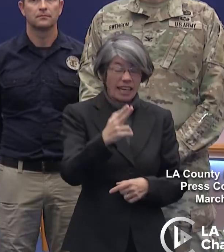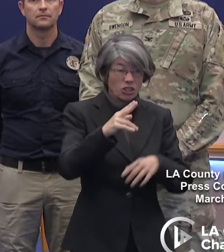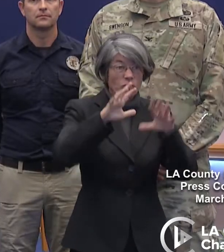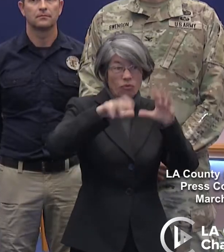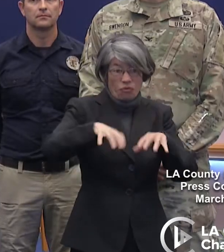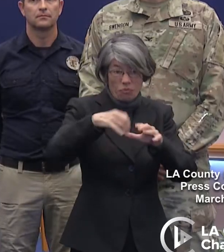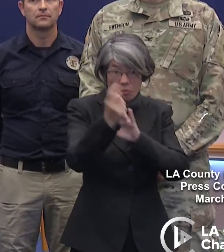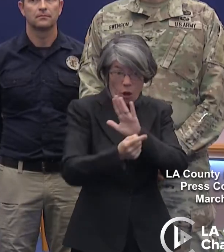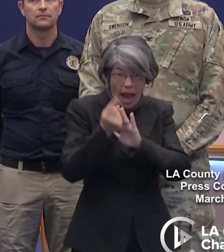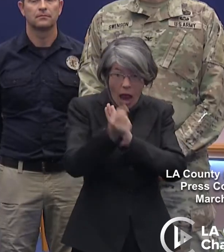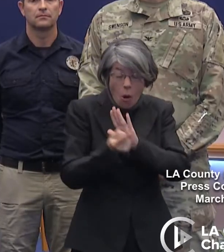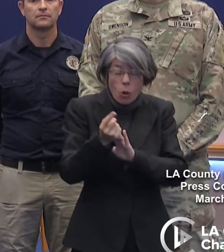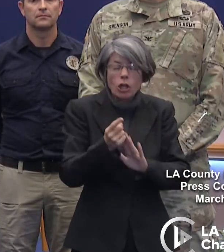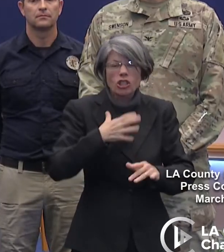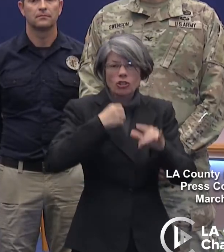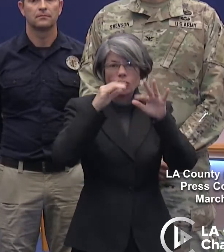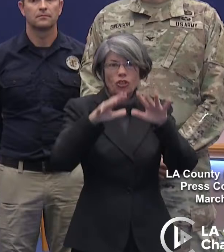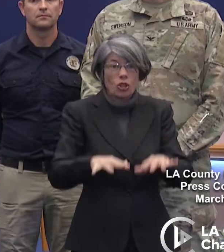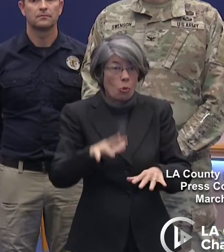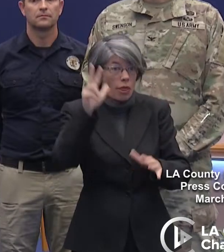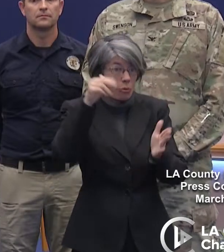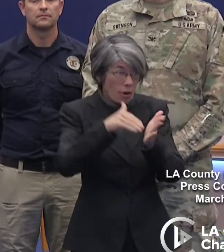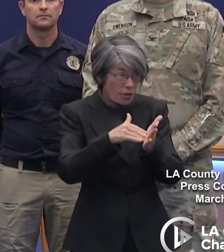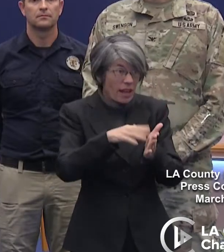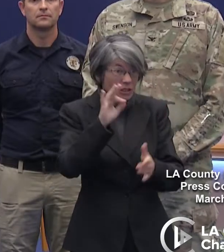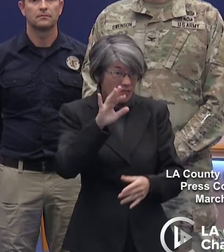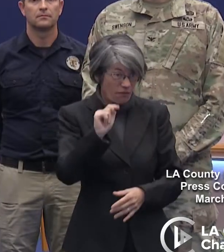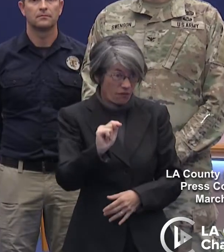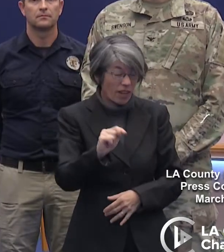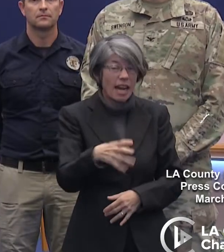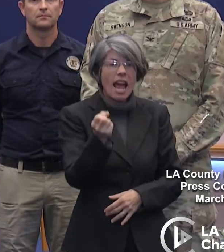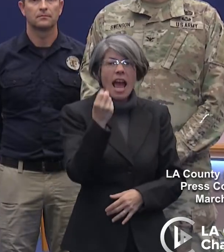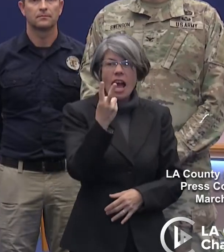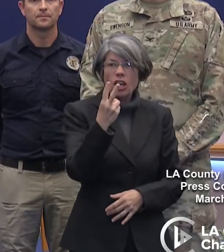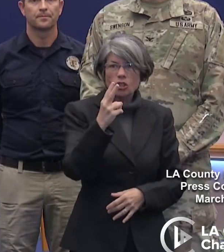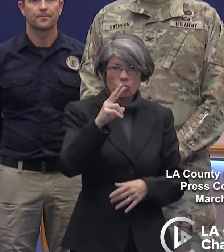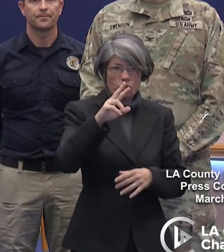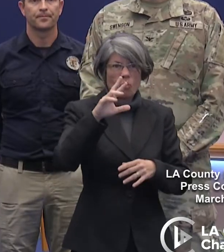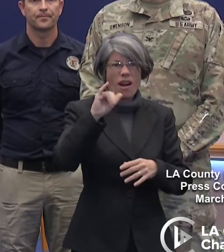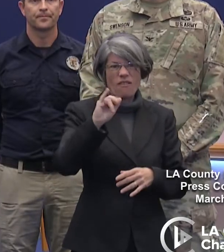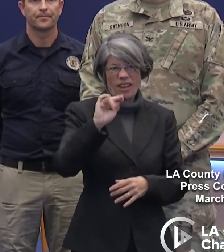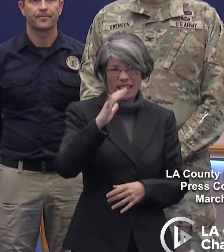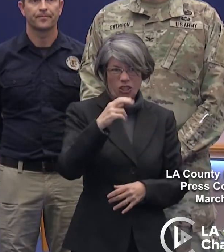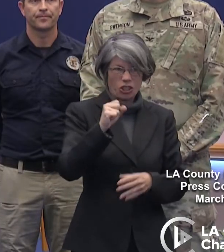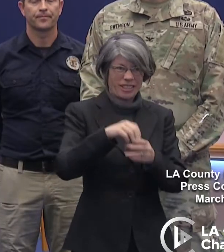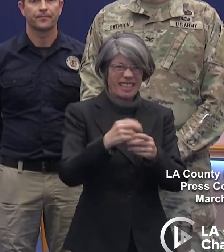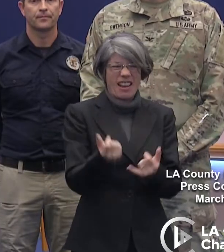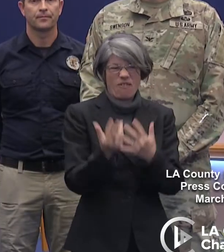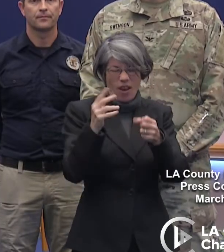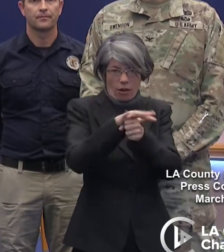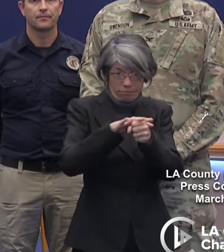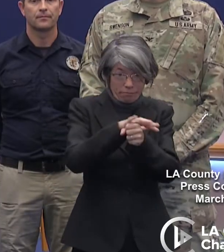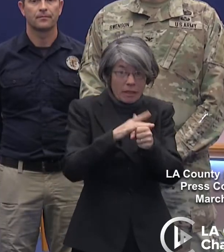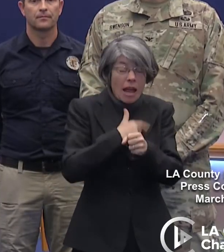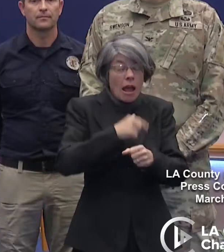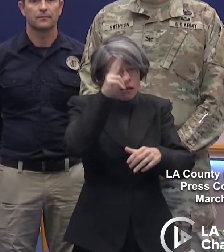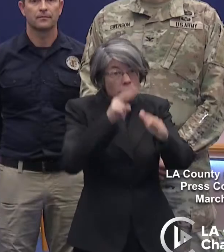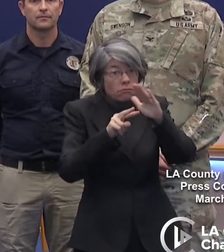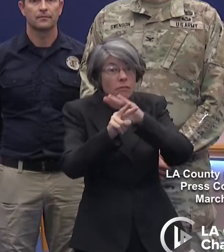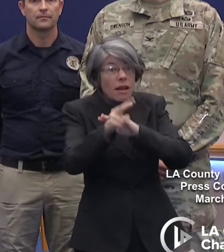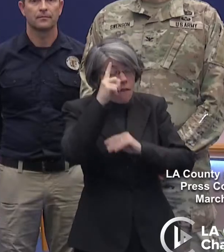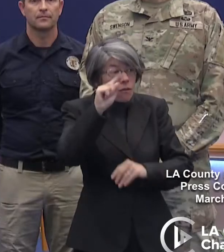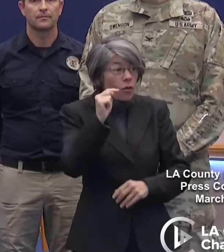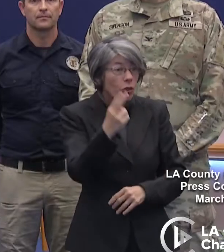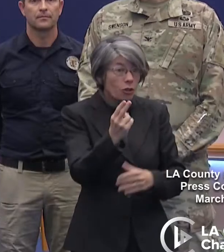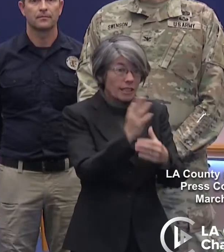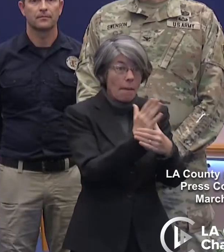thunder showers. Snow at 3,000 feet and 12 inches in higher elevations. The peak intensity forecast for Thursday